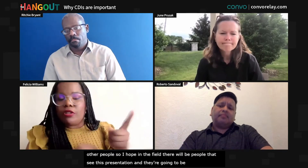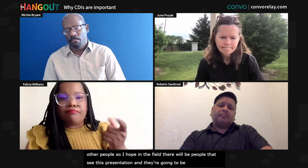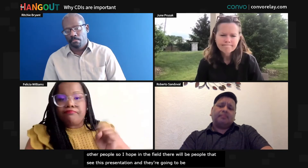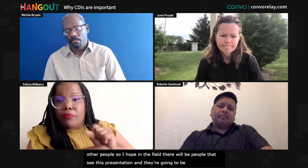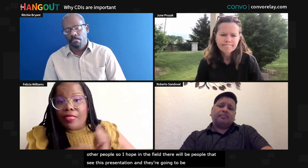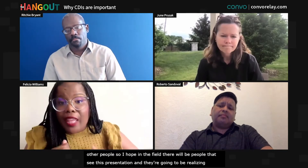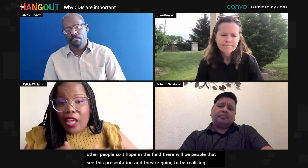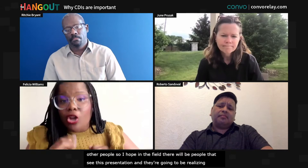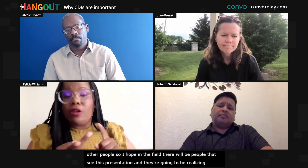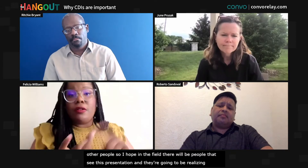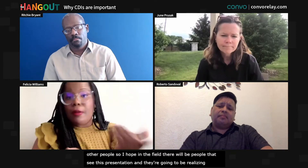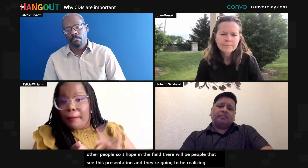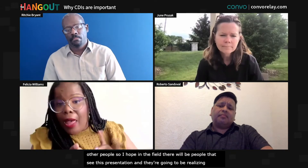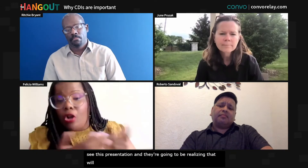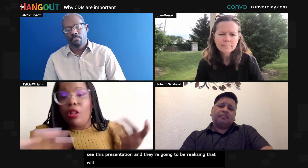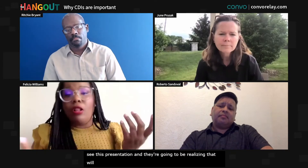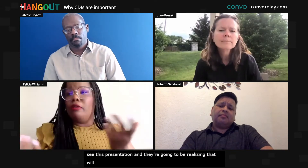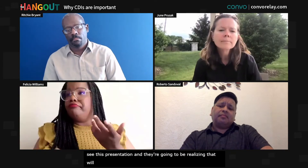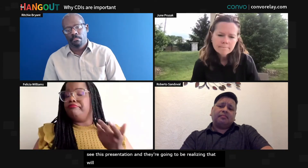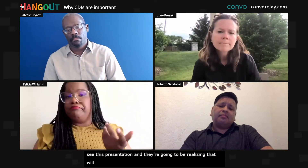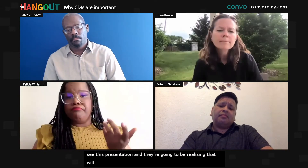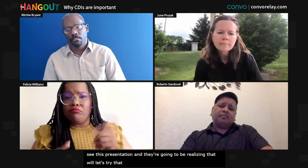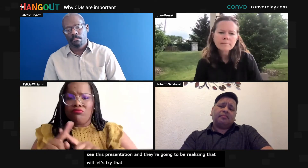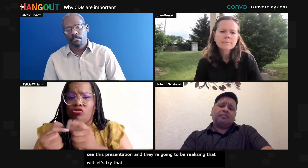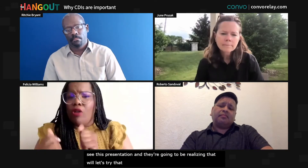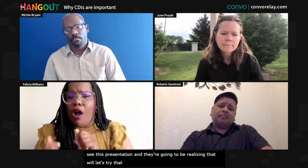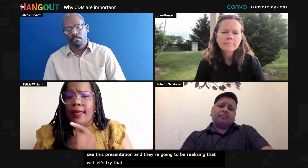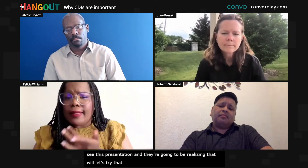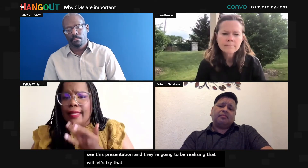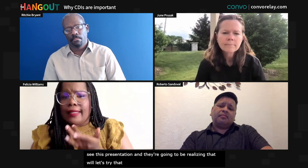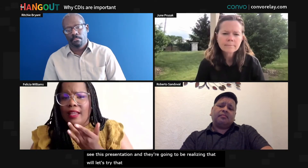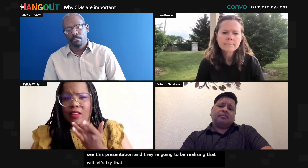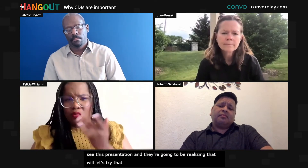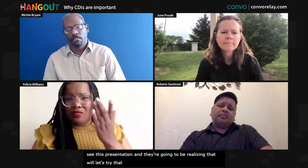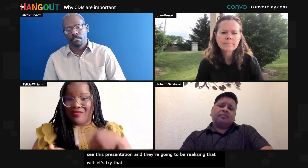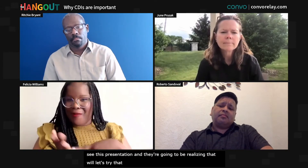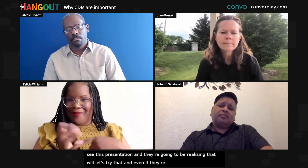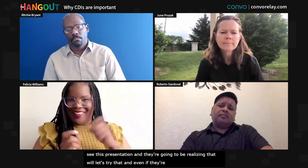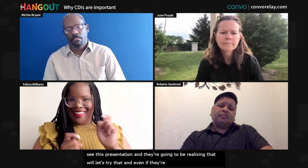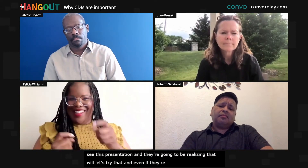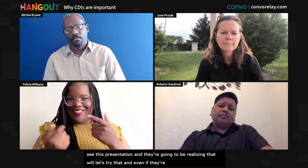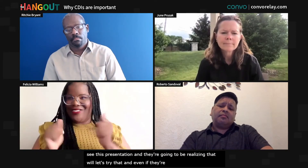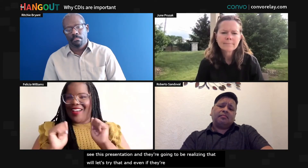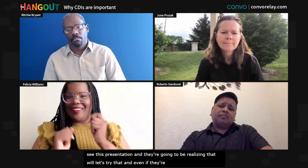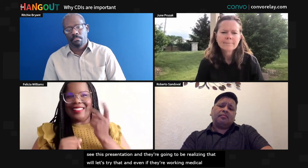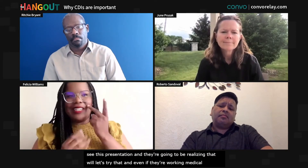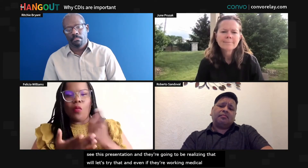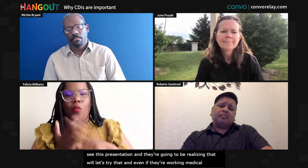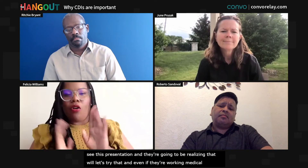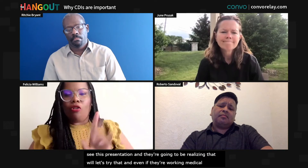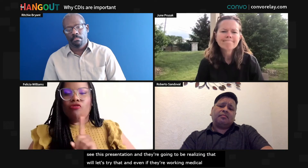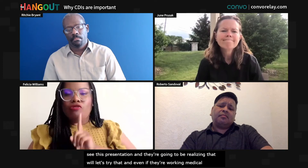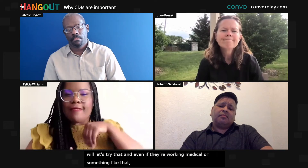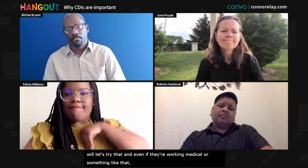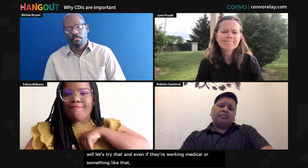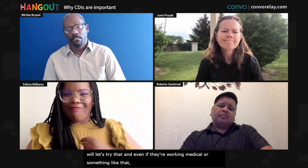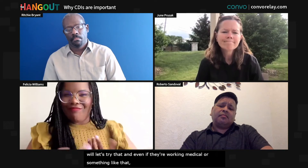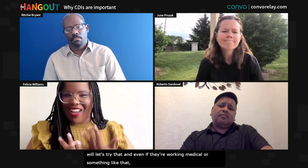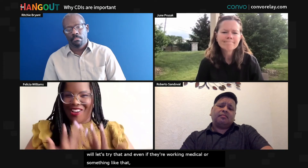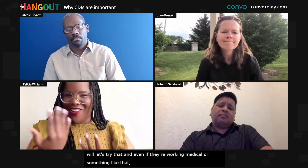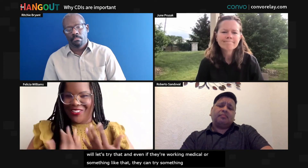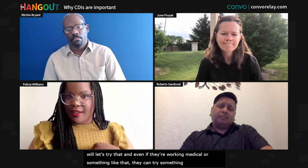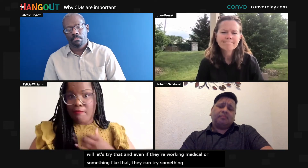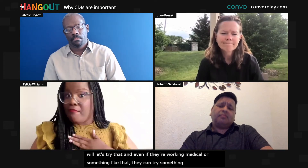this, and maybe there's, even if they're working theater or medical or something like that, they could just try something like that because we need